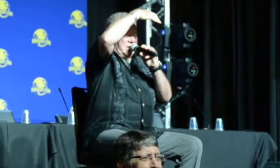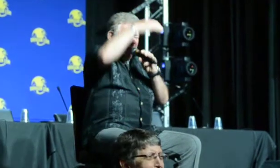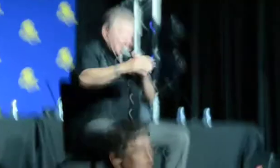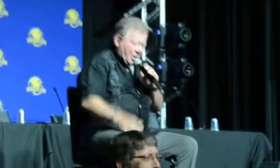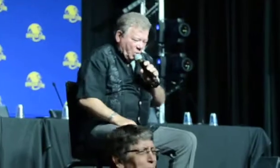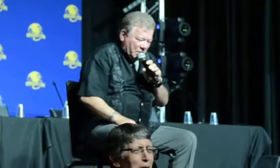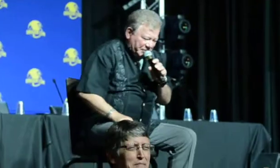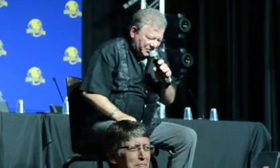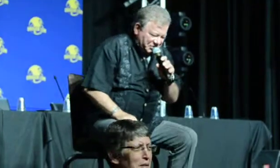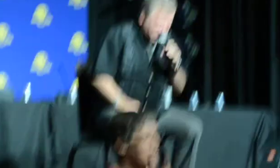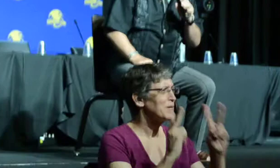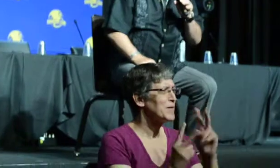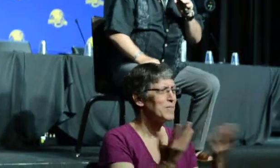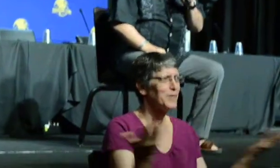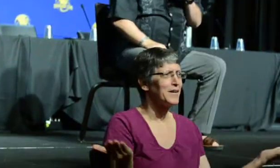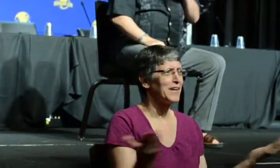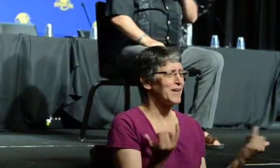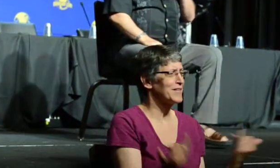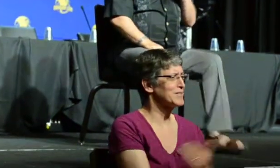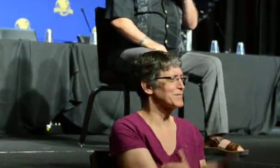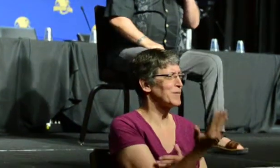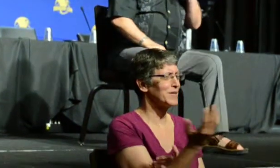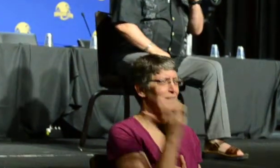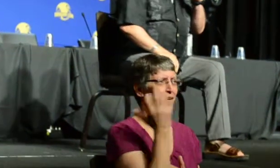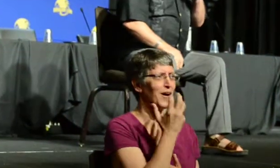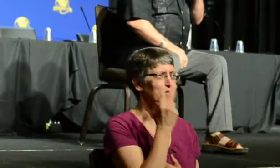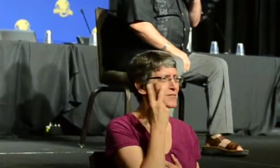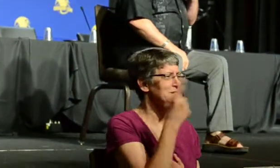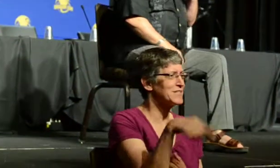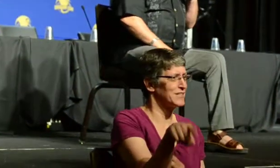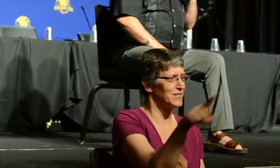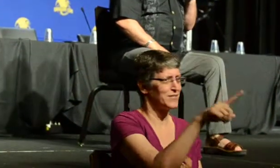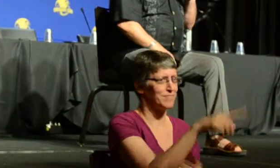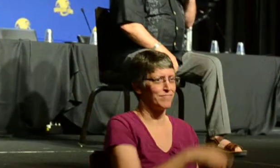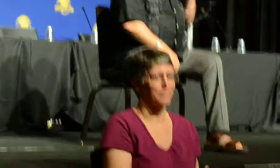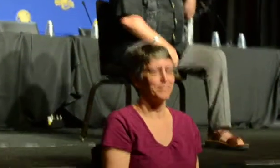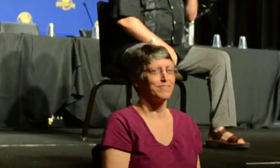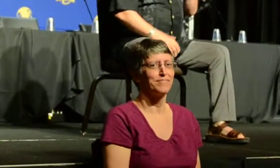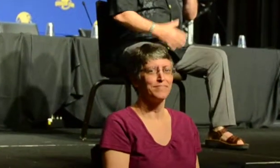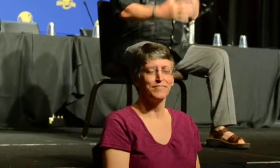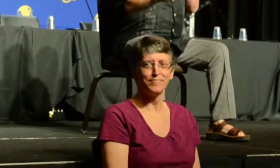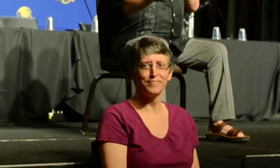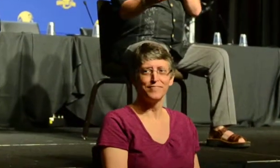morning. How wonderful to see you. So,